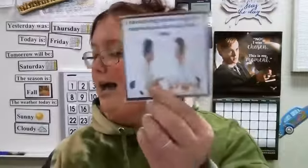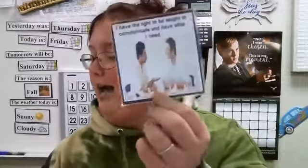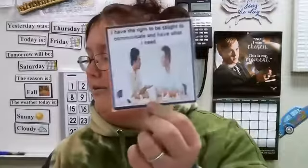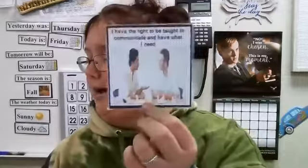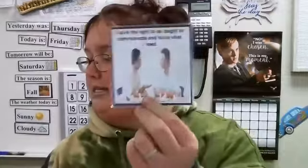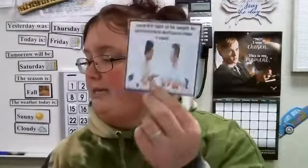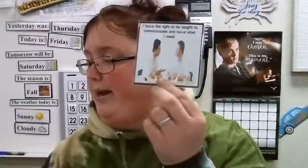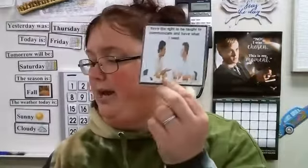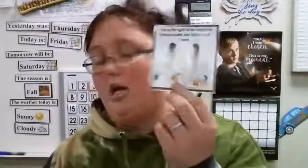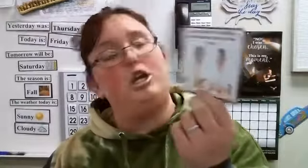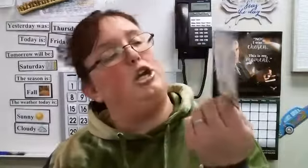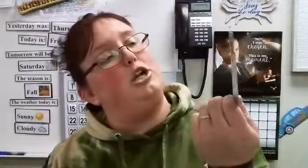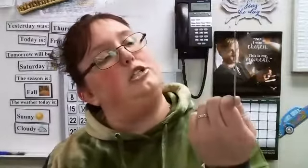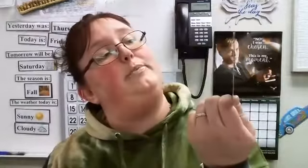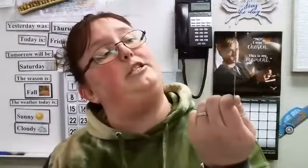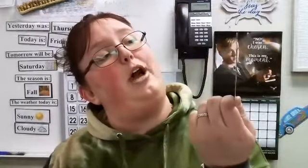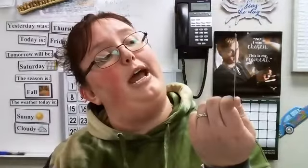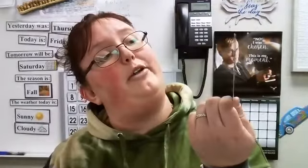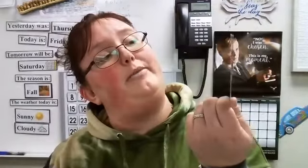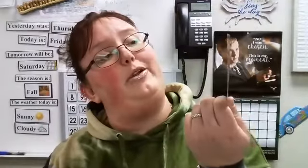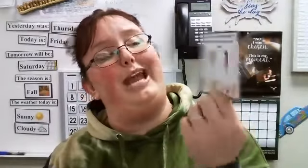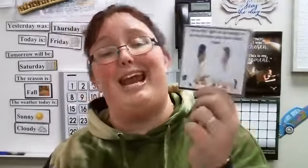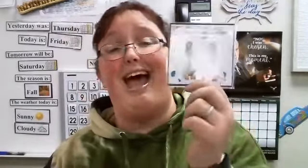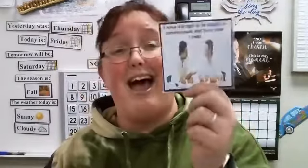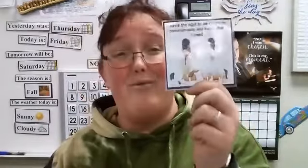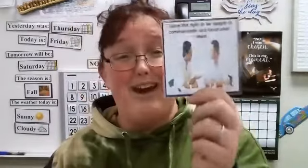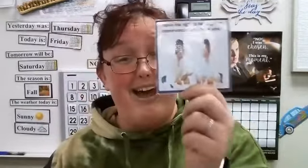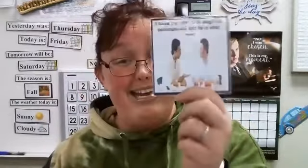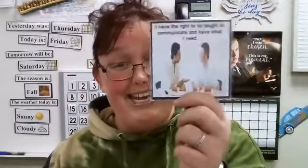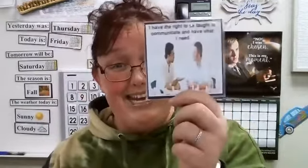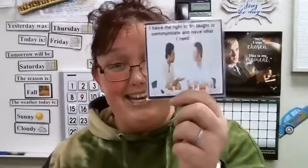I have the right to be taught how to communicate and have what I need.